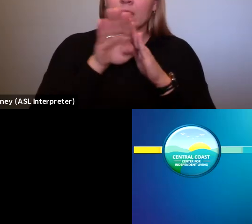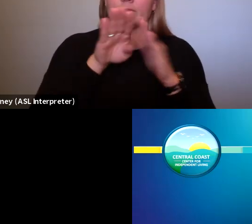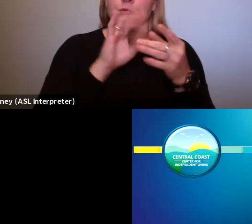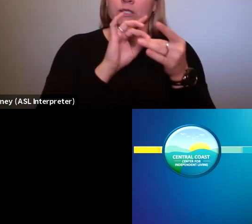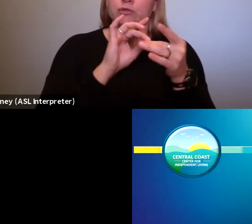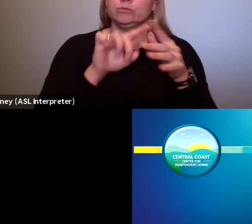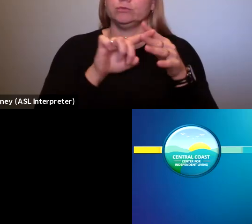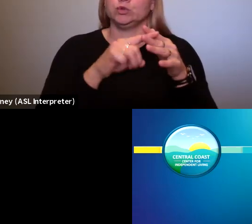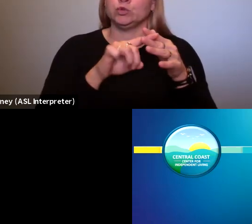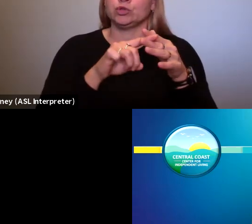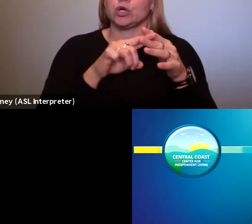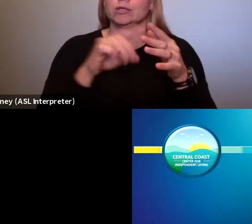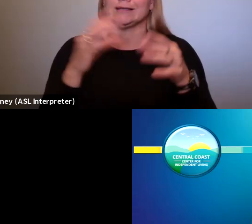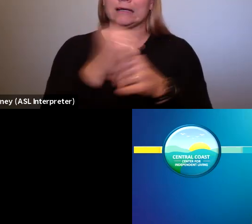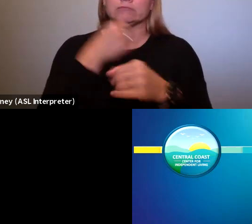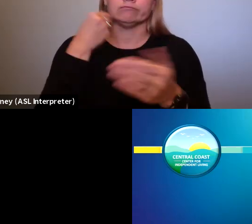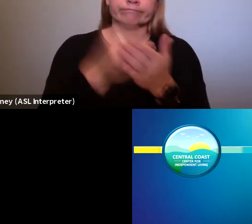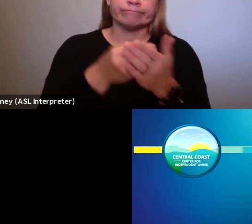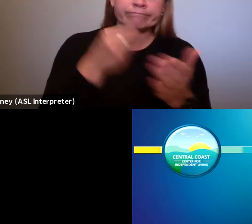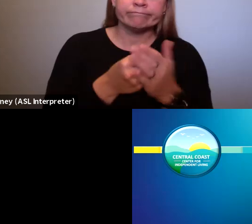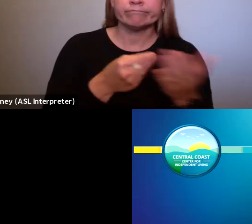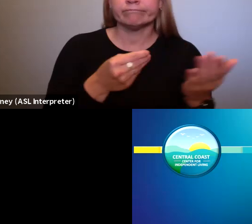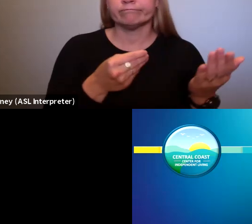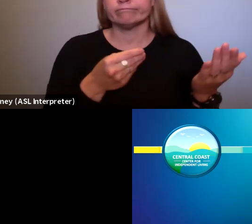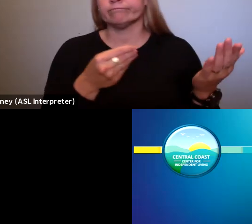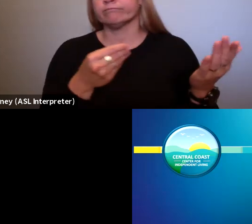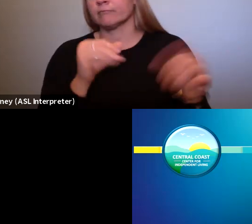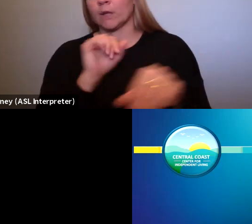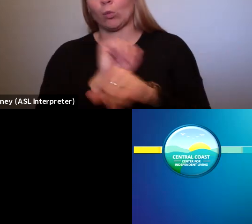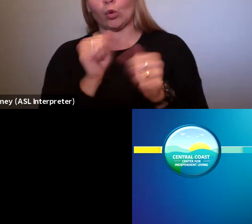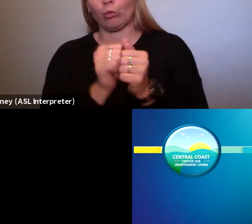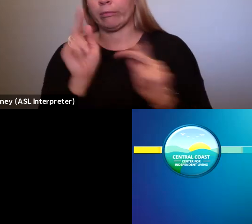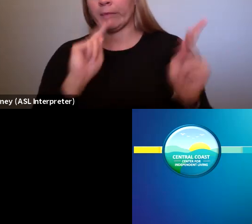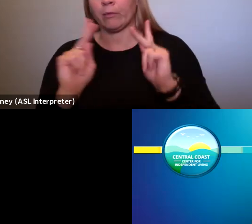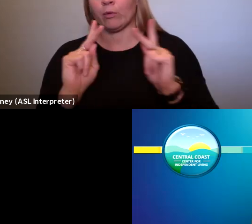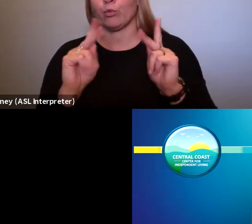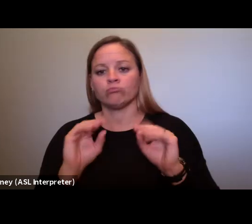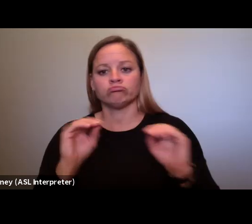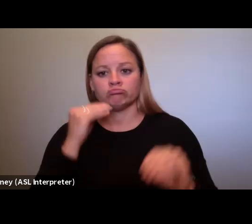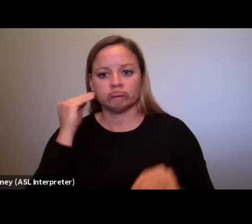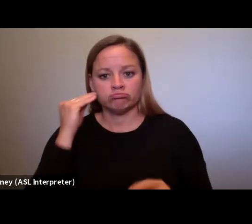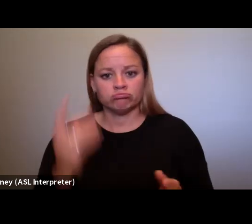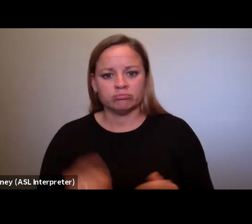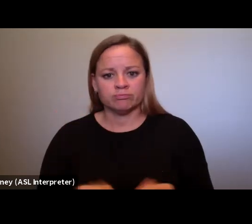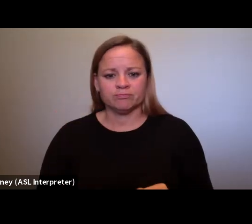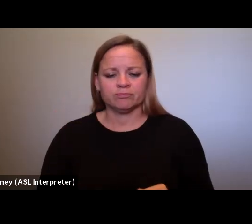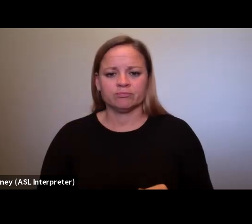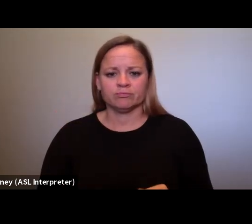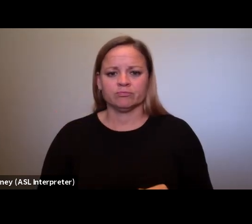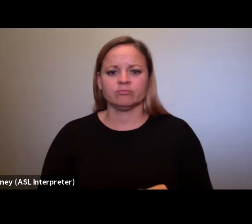start, getting some funding in the door and beginning working with people experiencing homelessness? So for